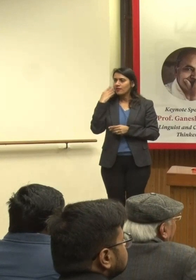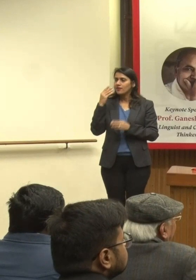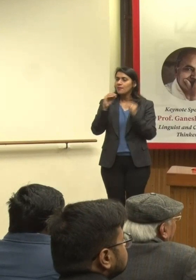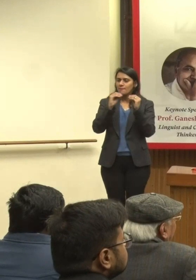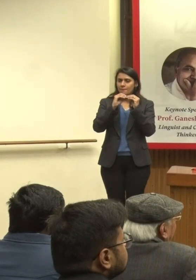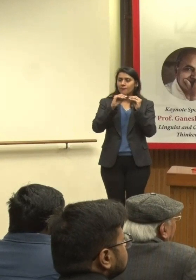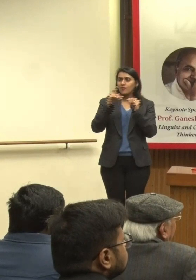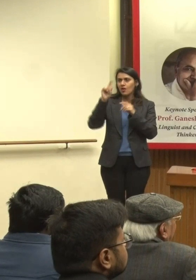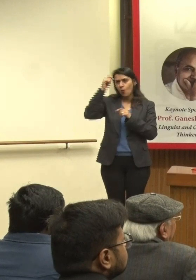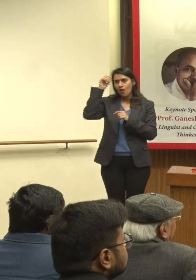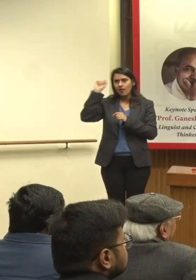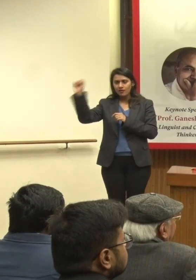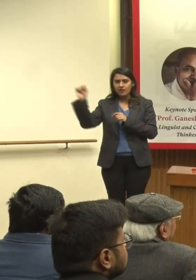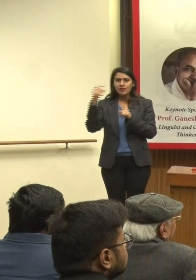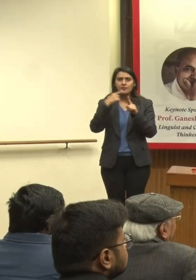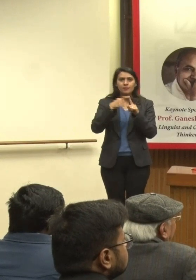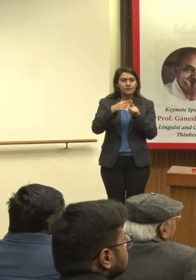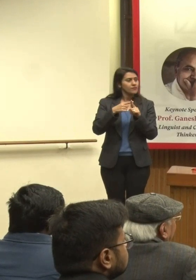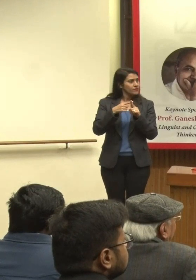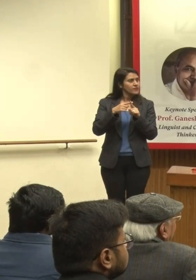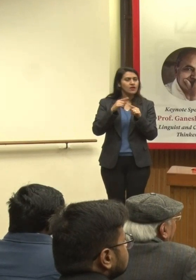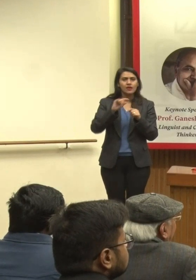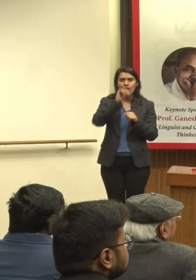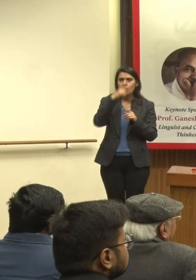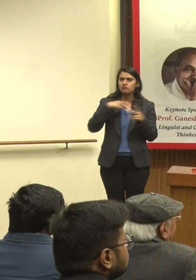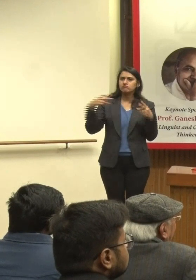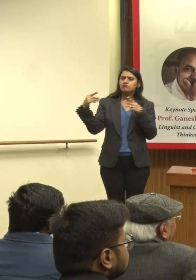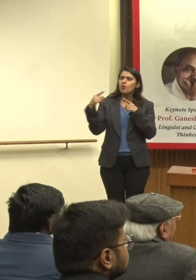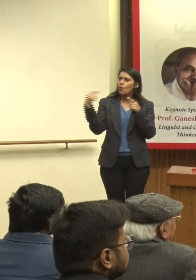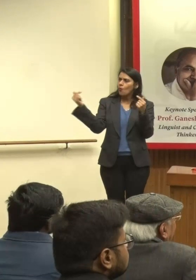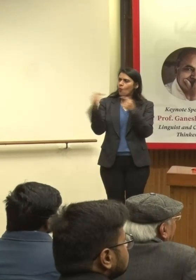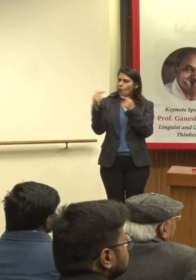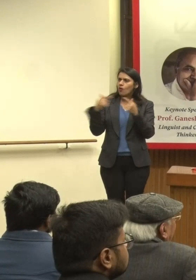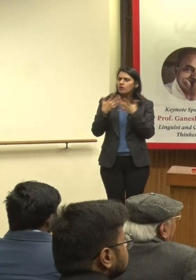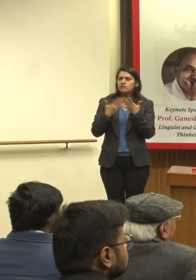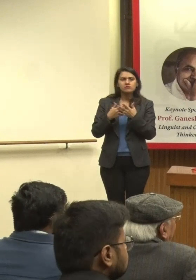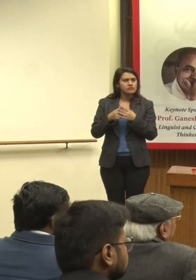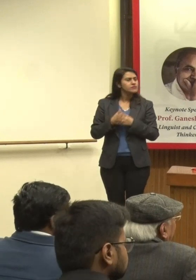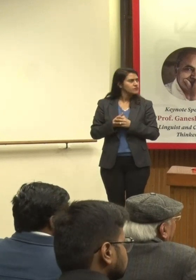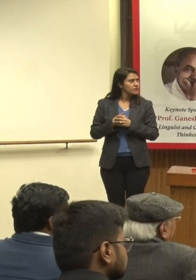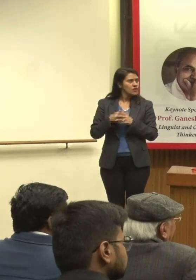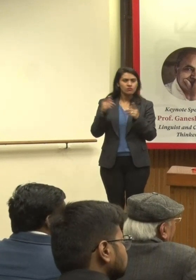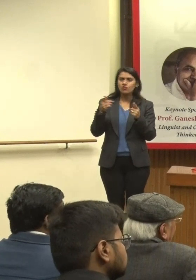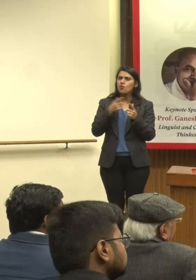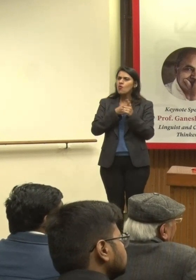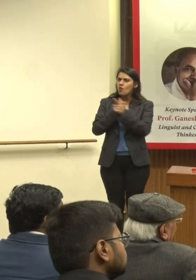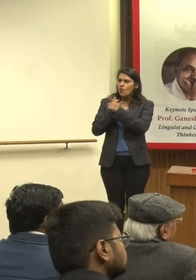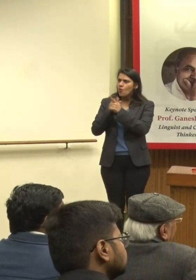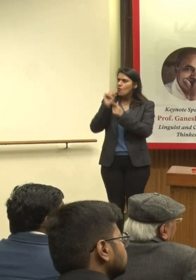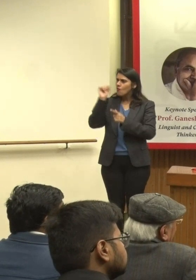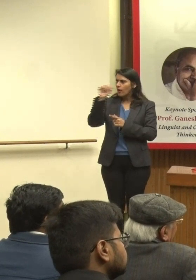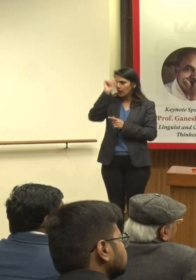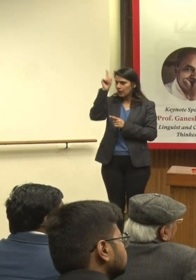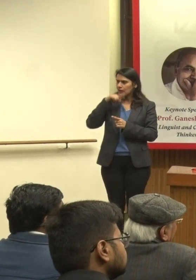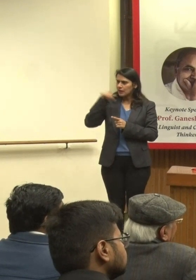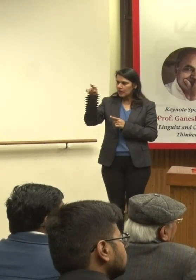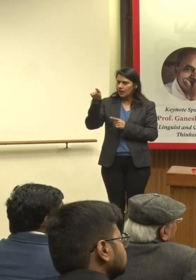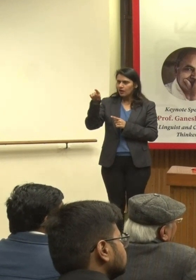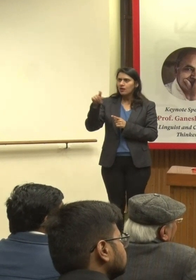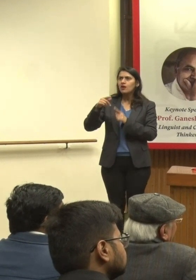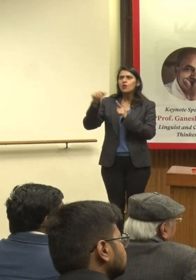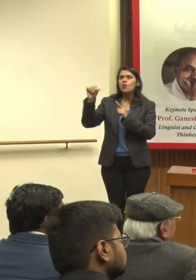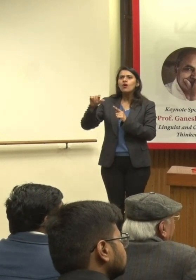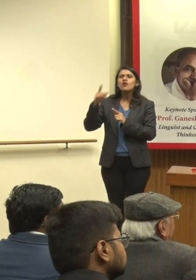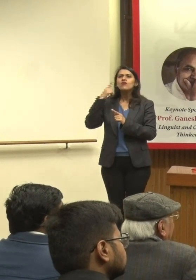In the 1820s, the British made it their mission to disarm these soldiers. To disarm India became